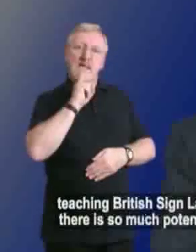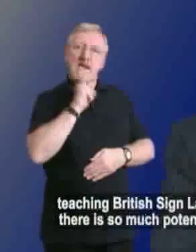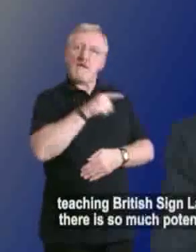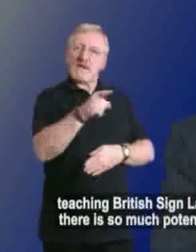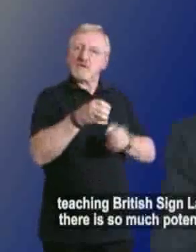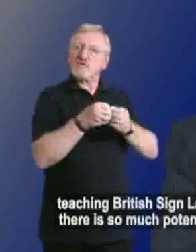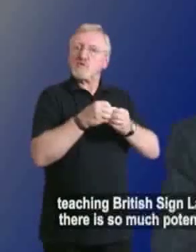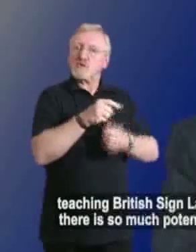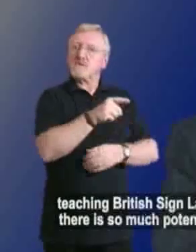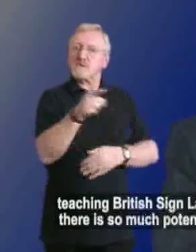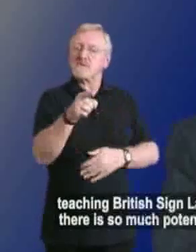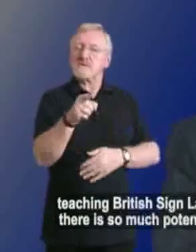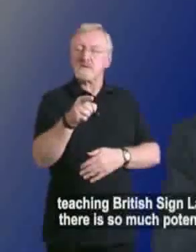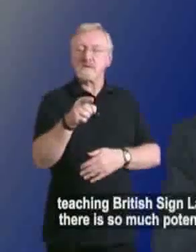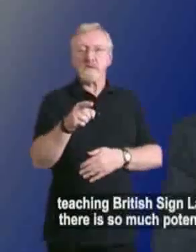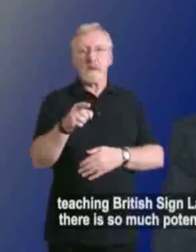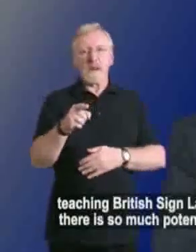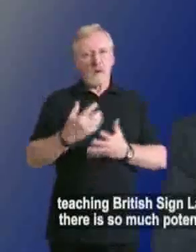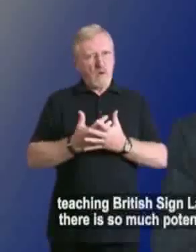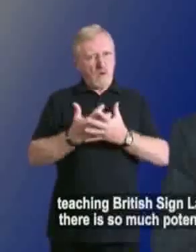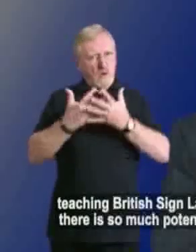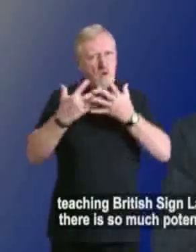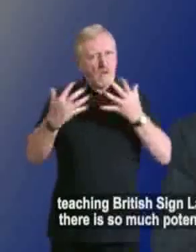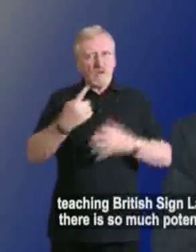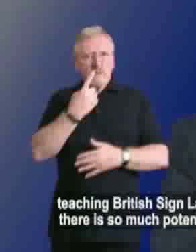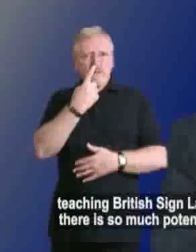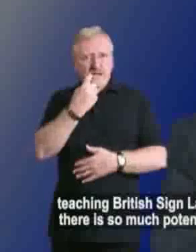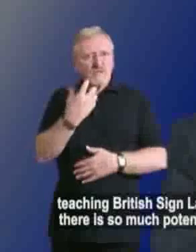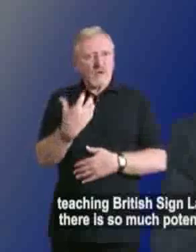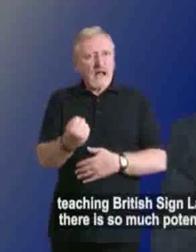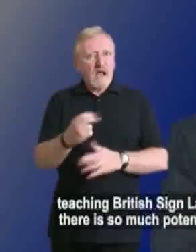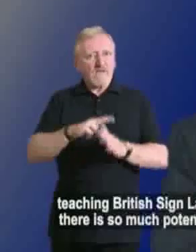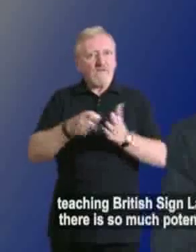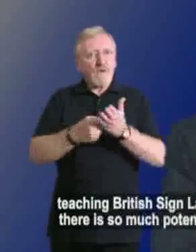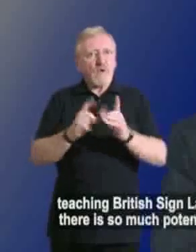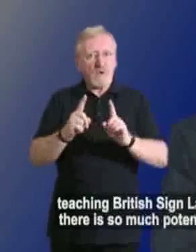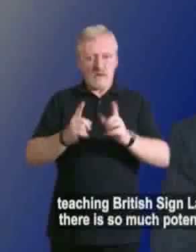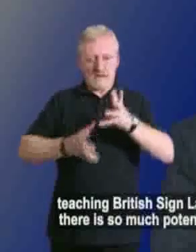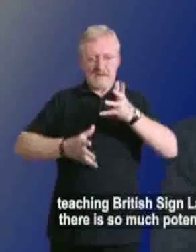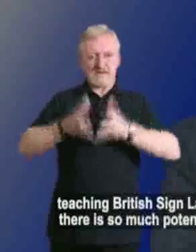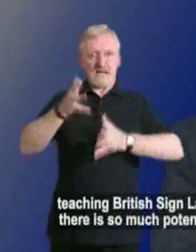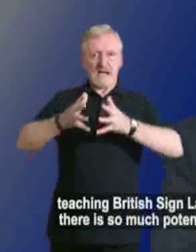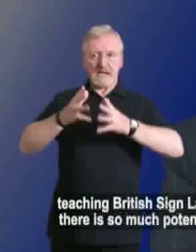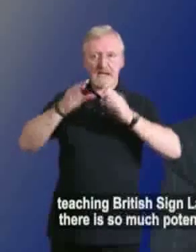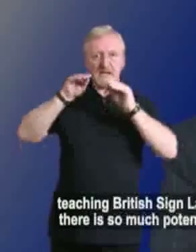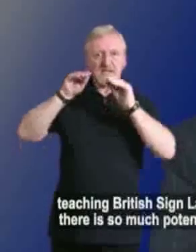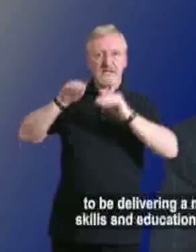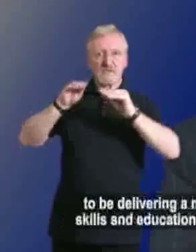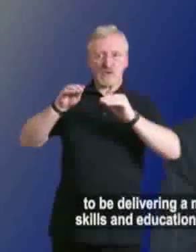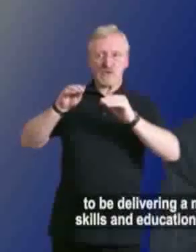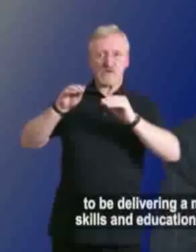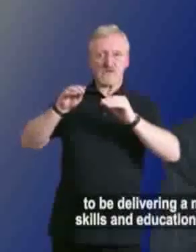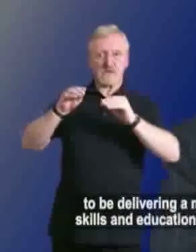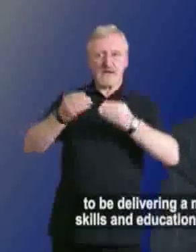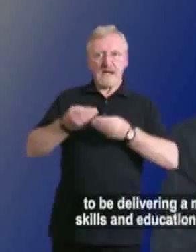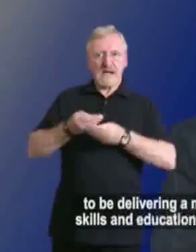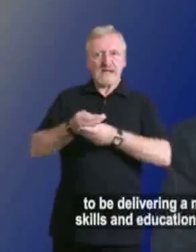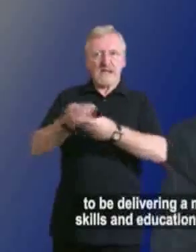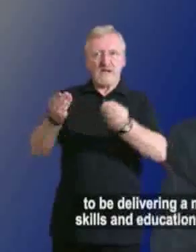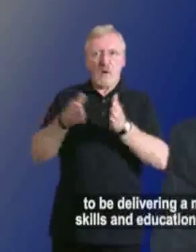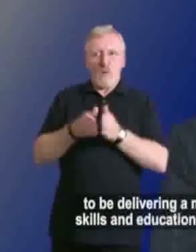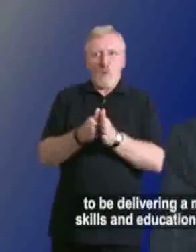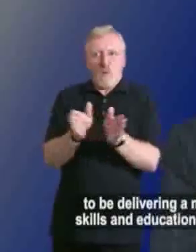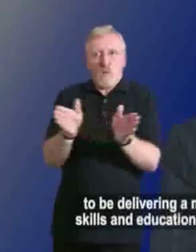hearing students, there is so much potential here for signing teachers to be delivering a